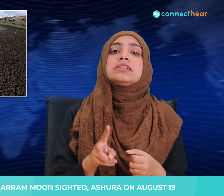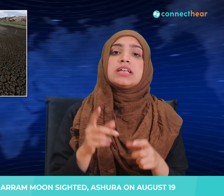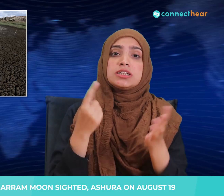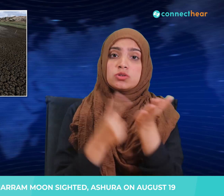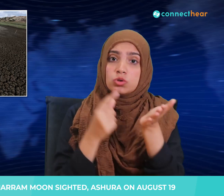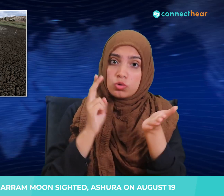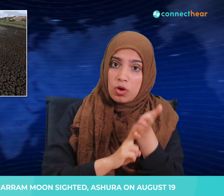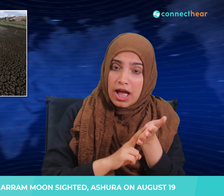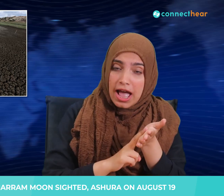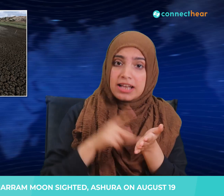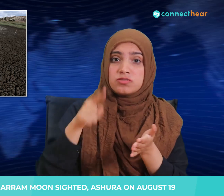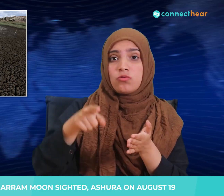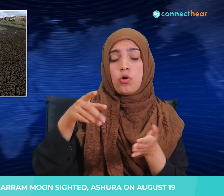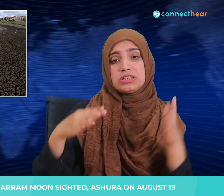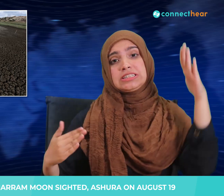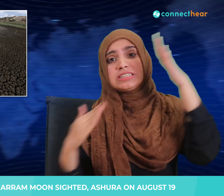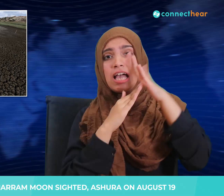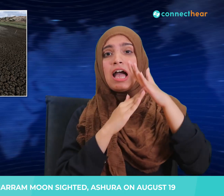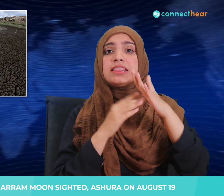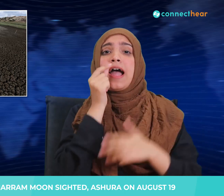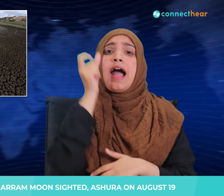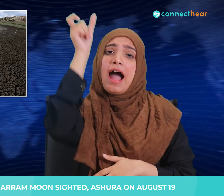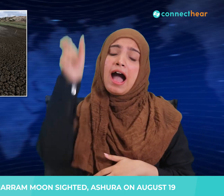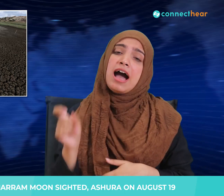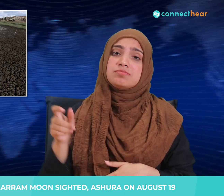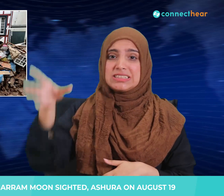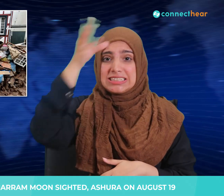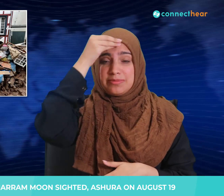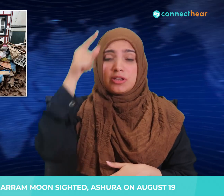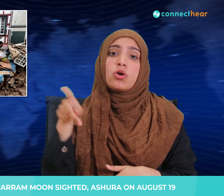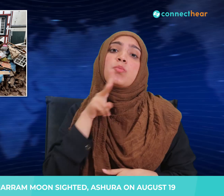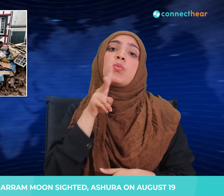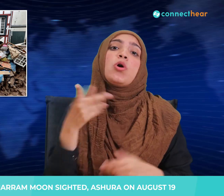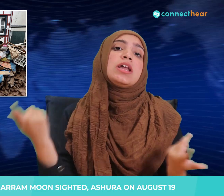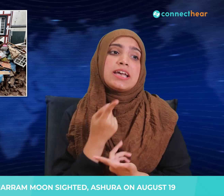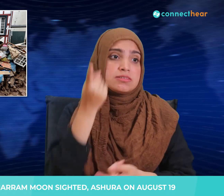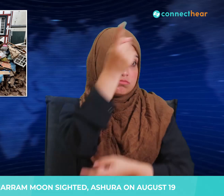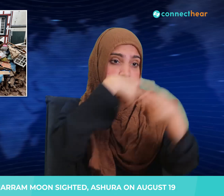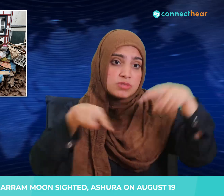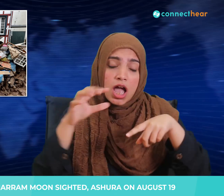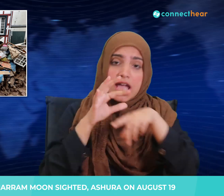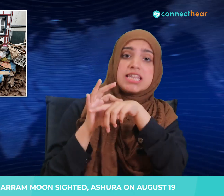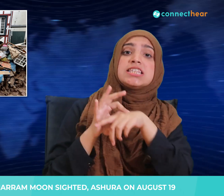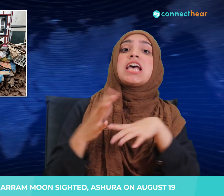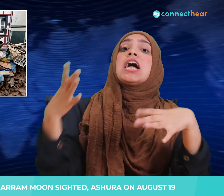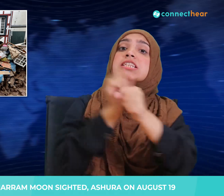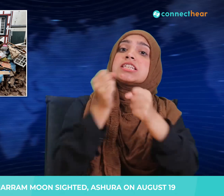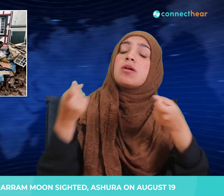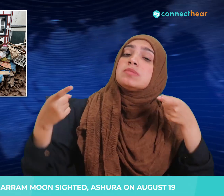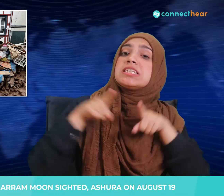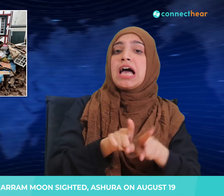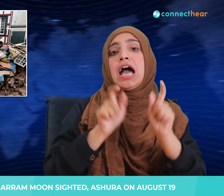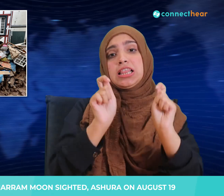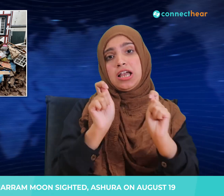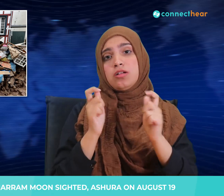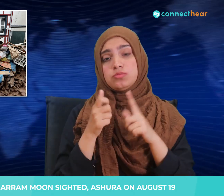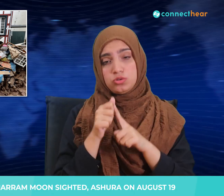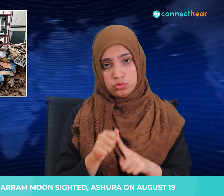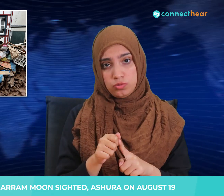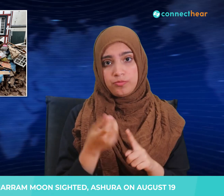UN Secretary General Antonio Guterres described the report as a code red for humanity. The alarm bells